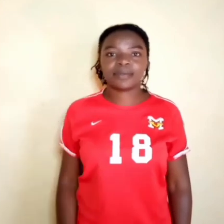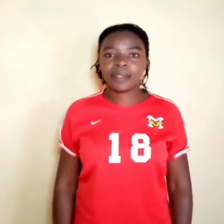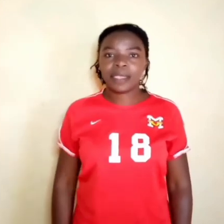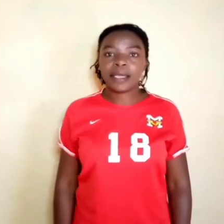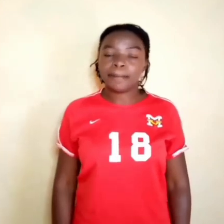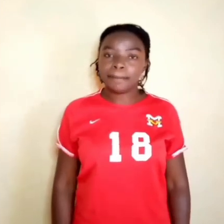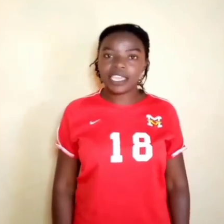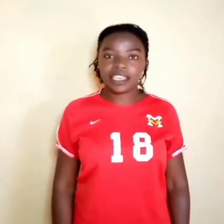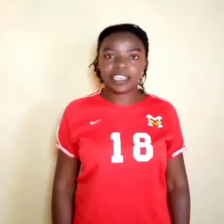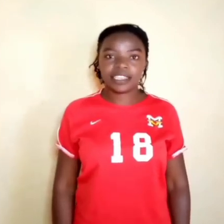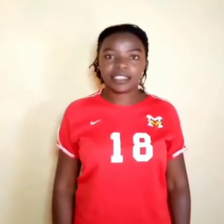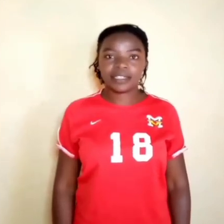me,